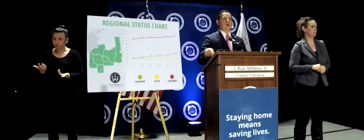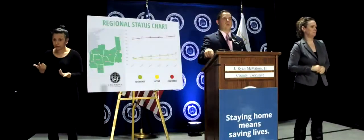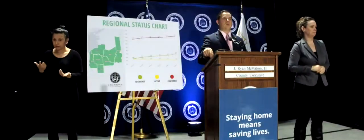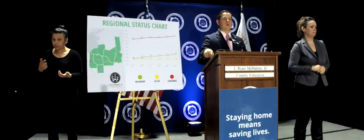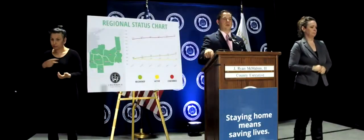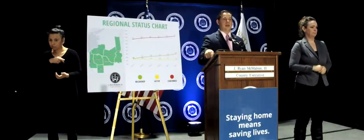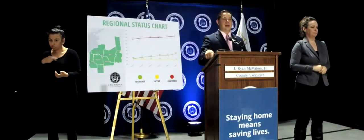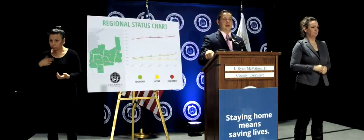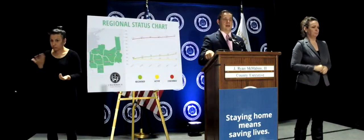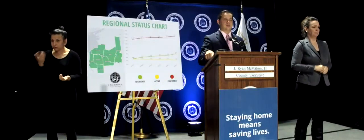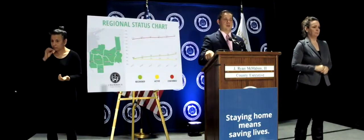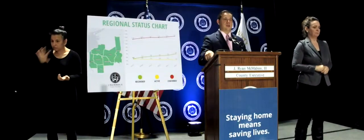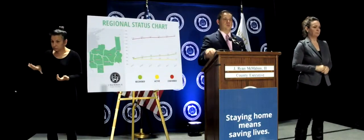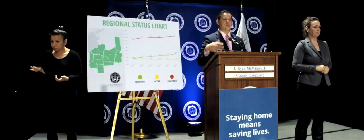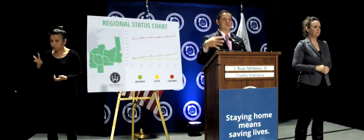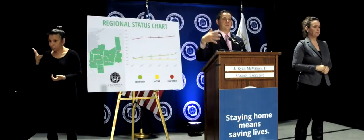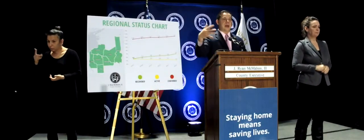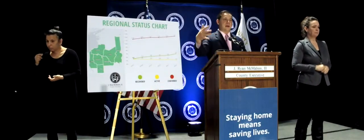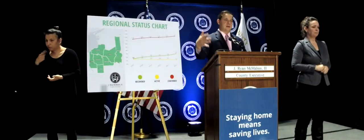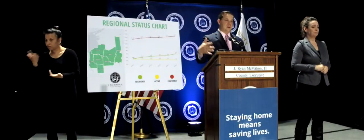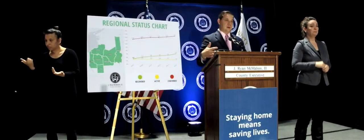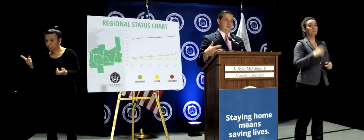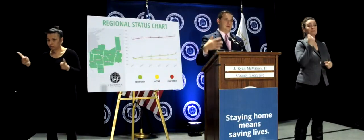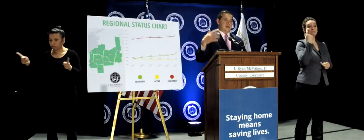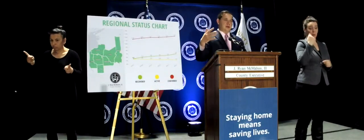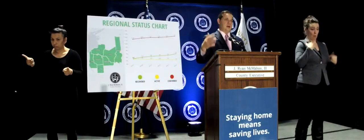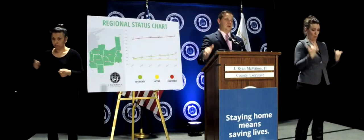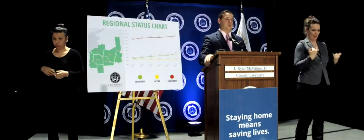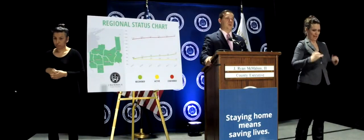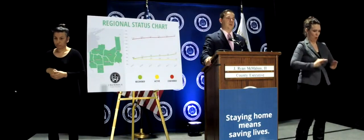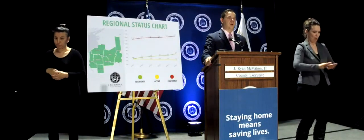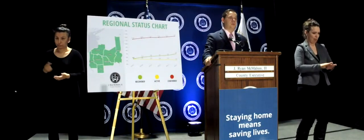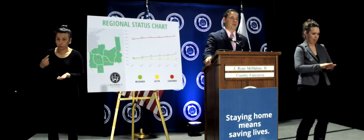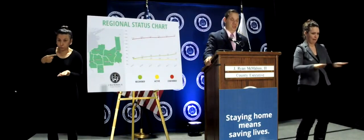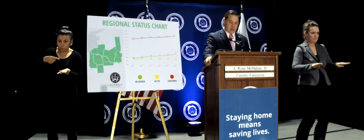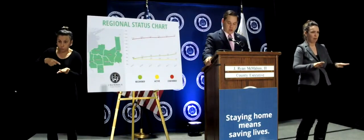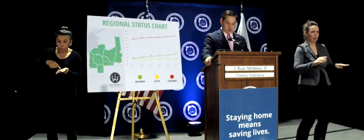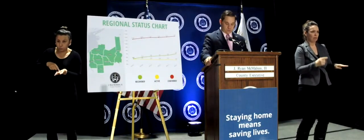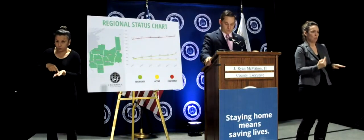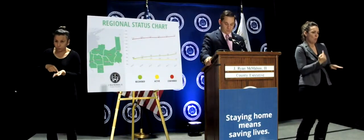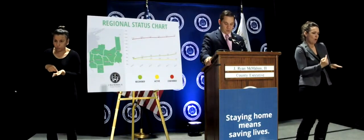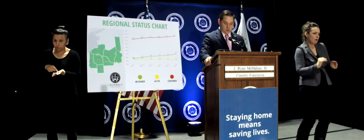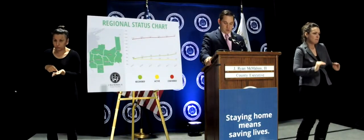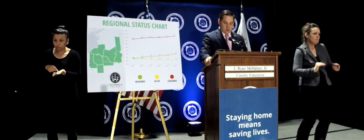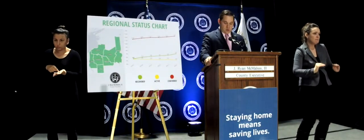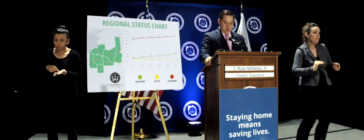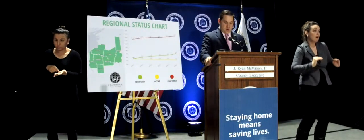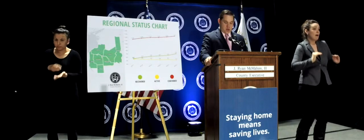But when we move into the next phase, we'll expand daycare because we know that will be a challenge.